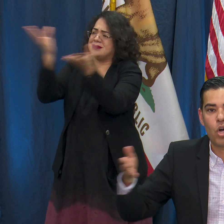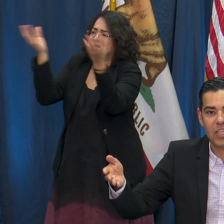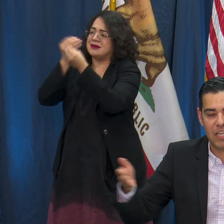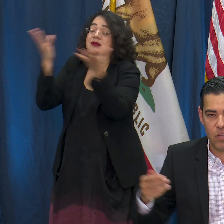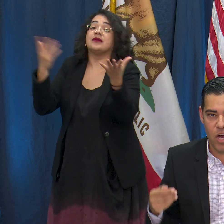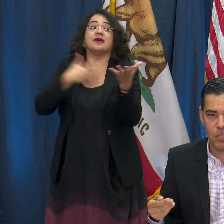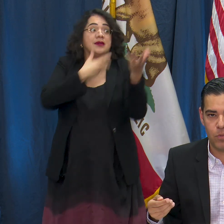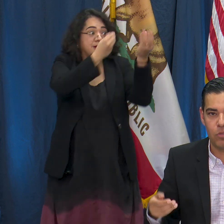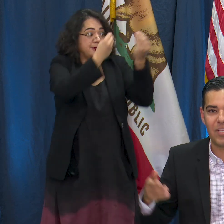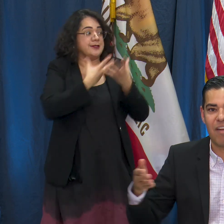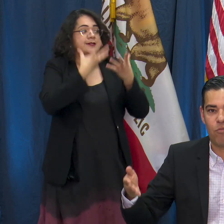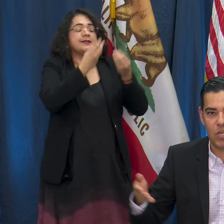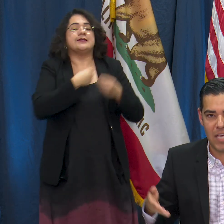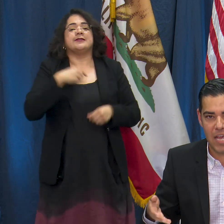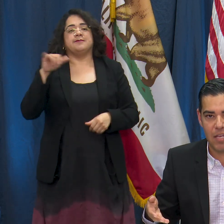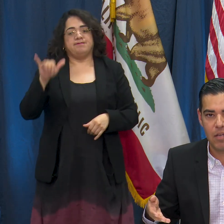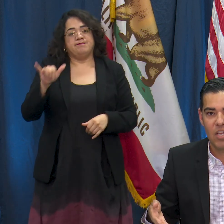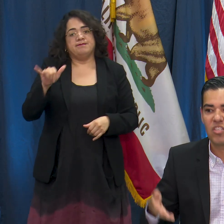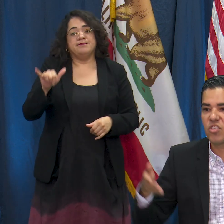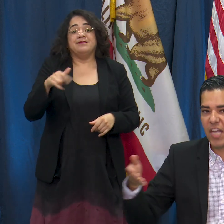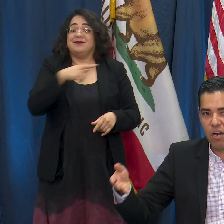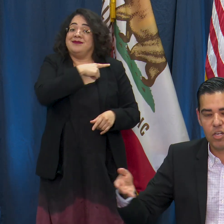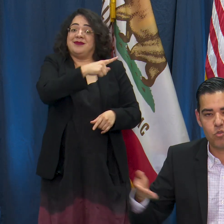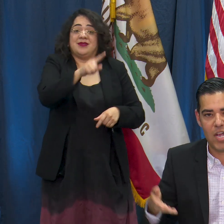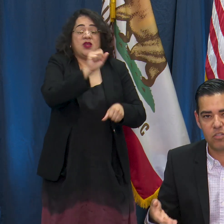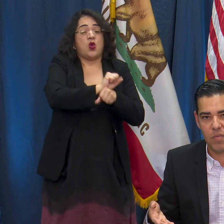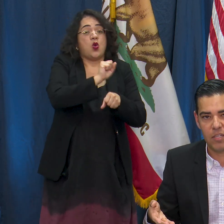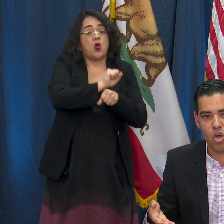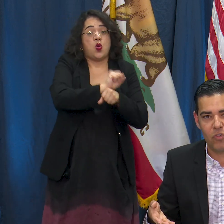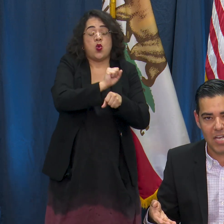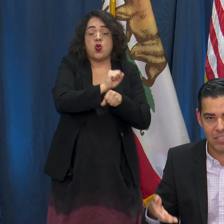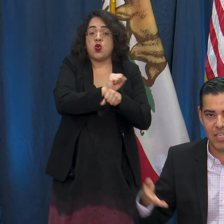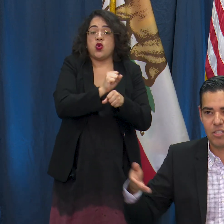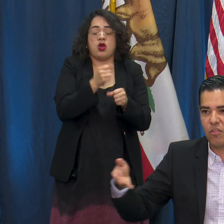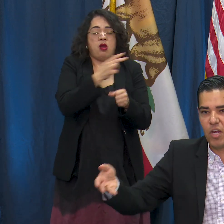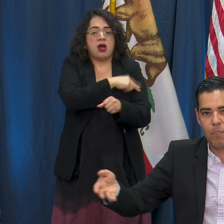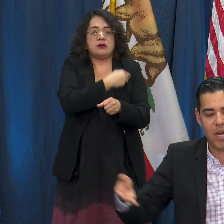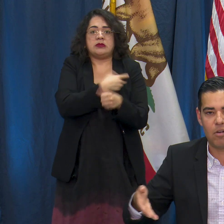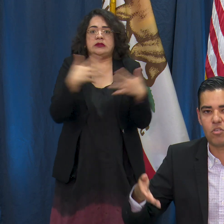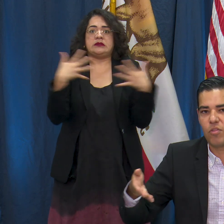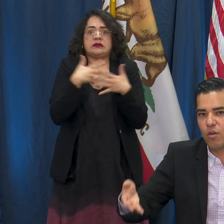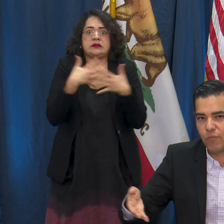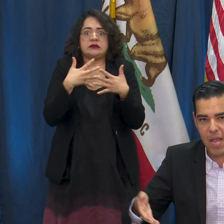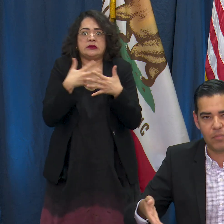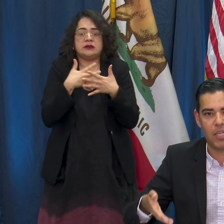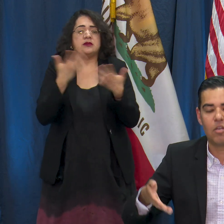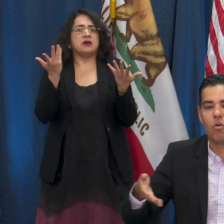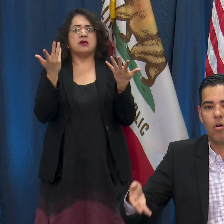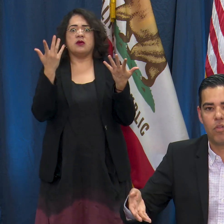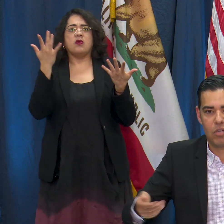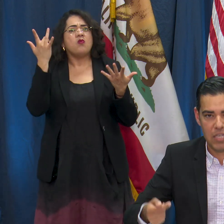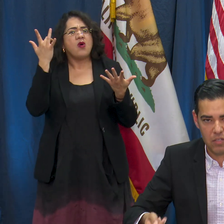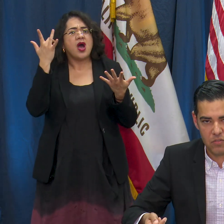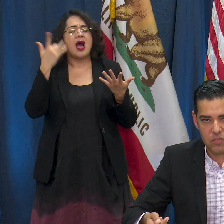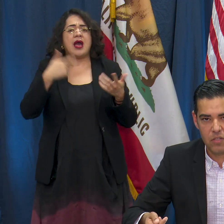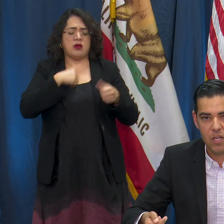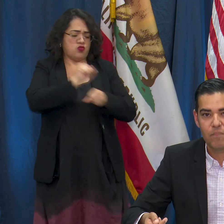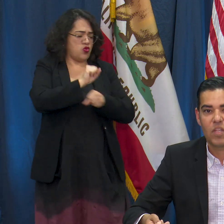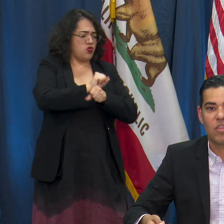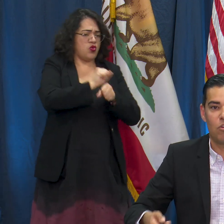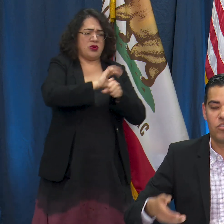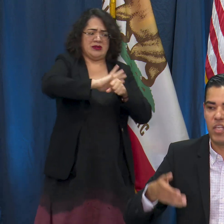They're working in the hospitals every day, scared to transmit COVID-19 to their parents or their family or their